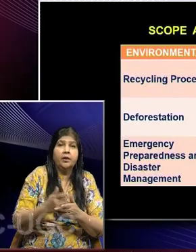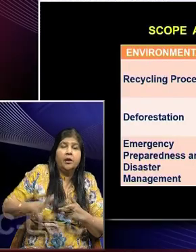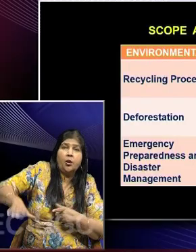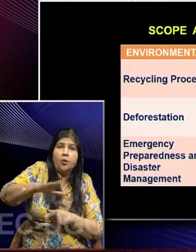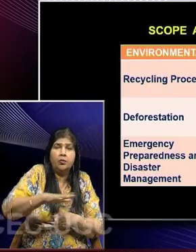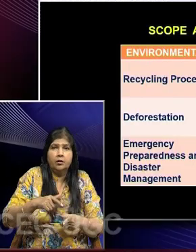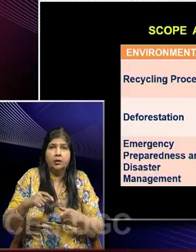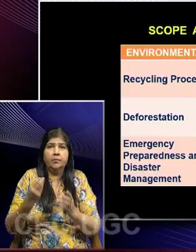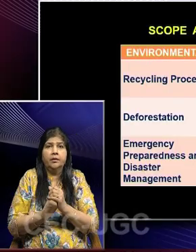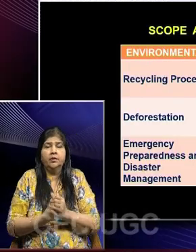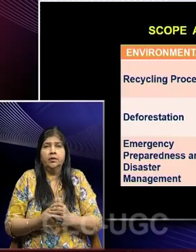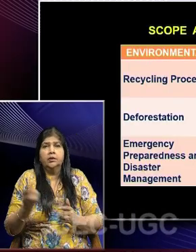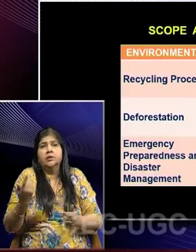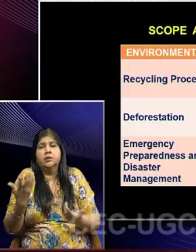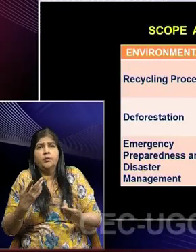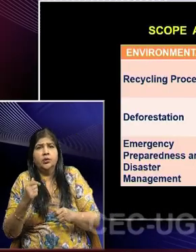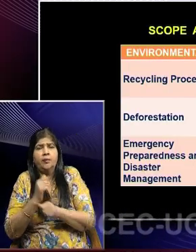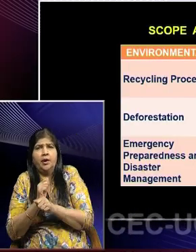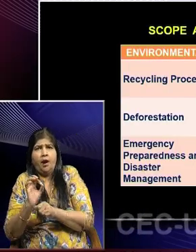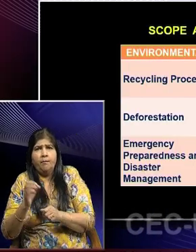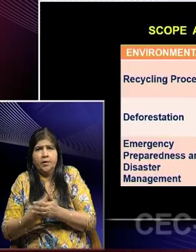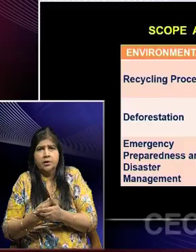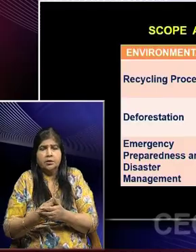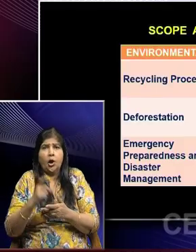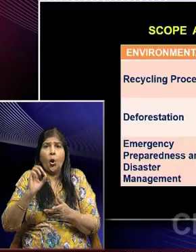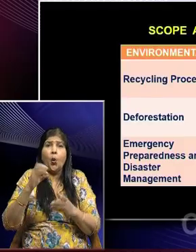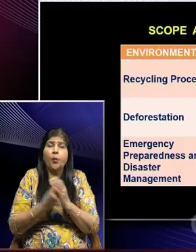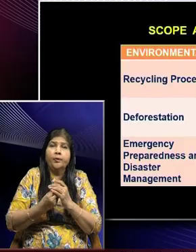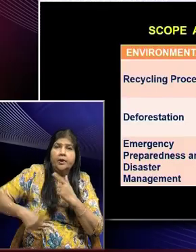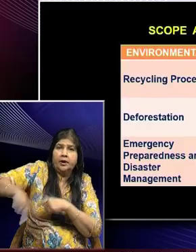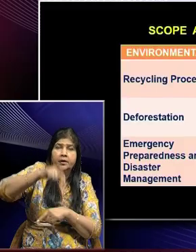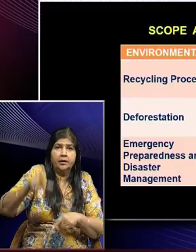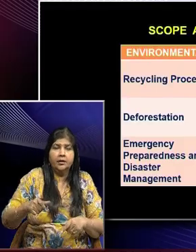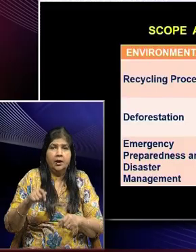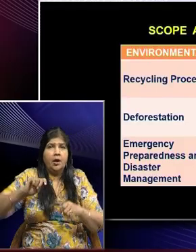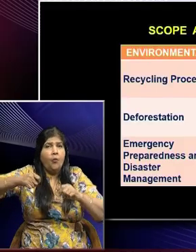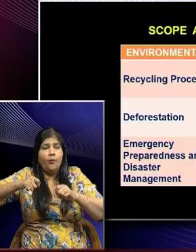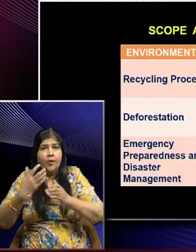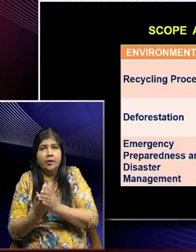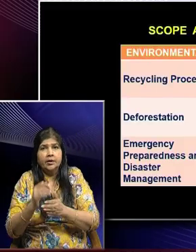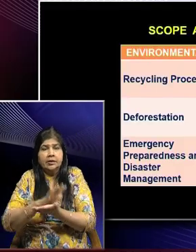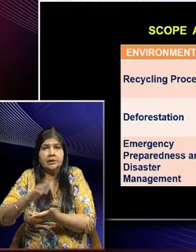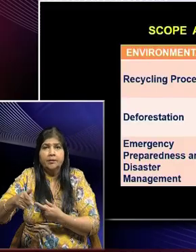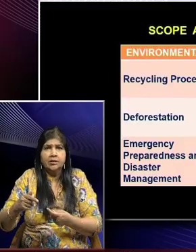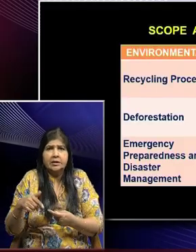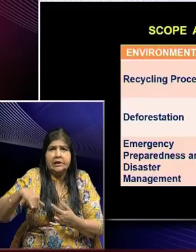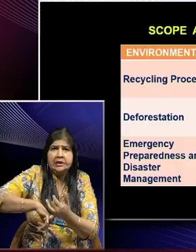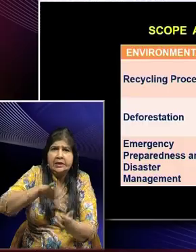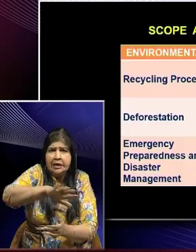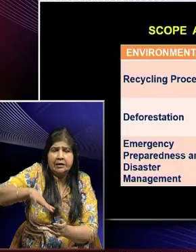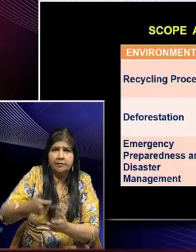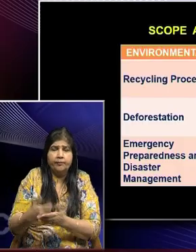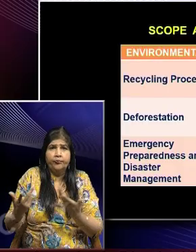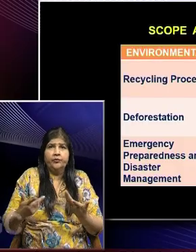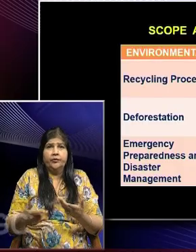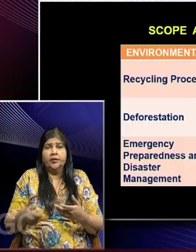communities. Suppose I am working as a corporate entity and the factory which is being established in a specific area, the cause